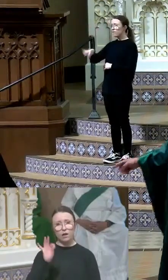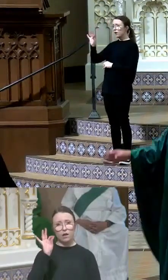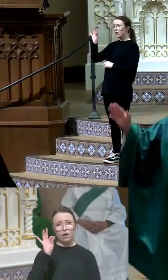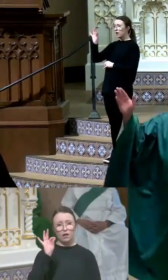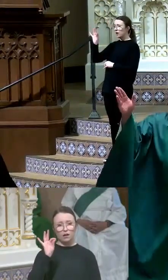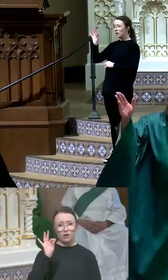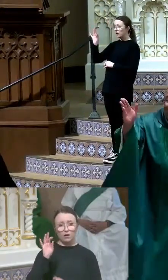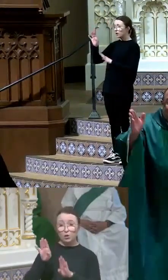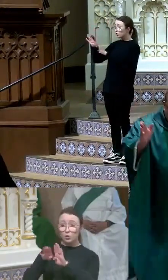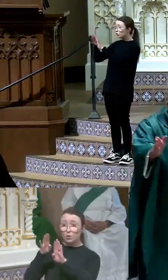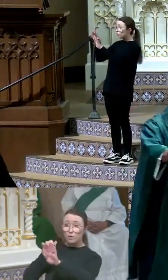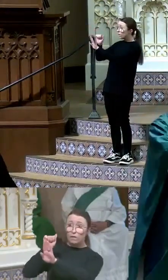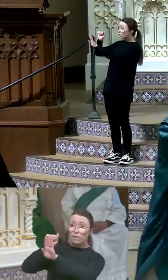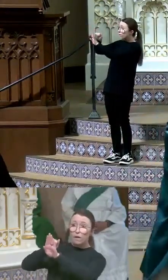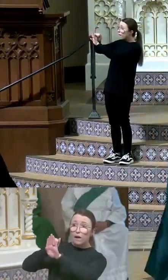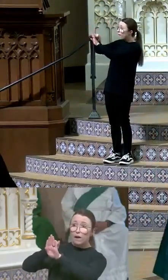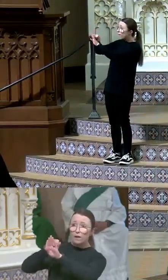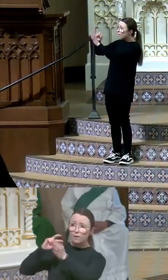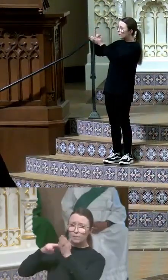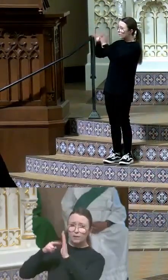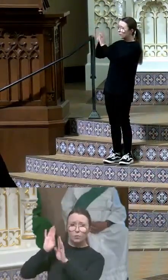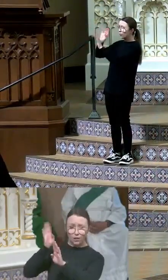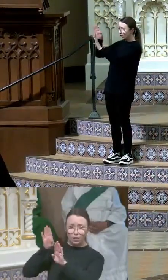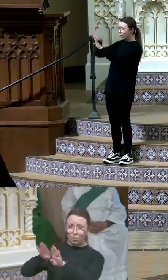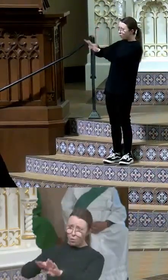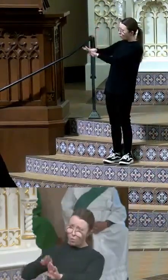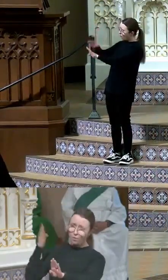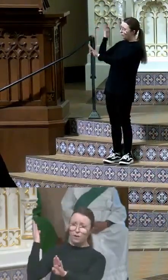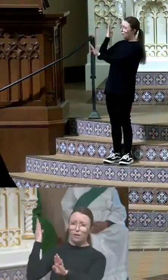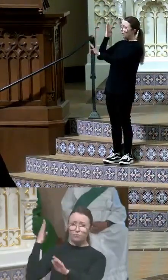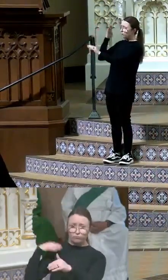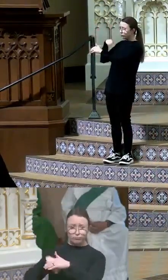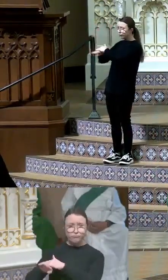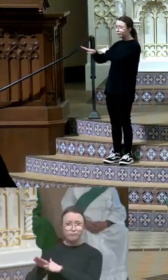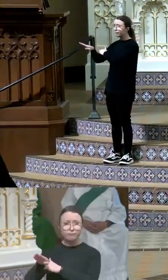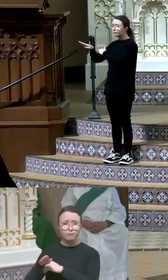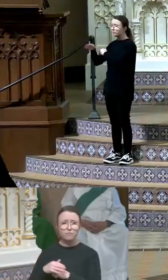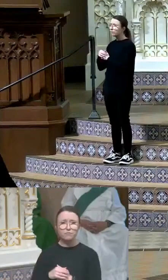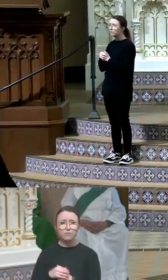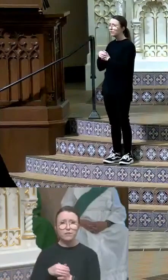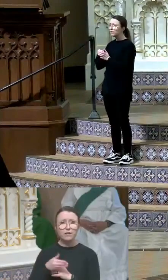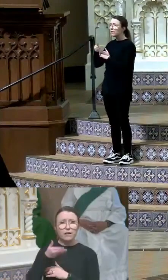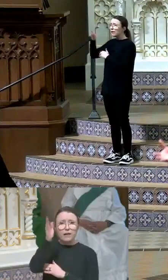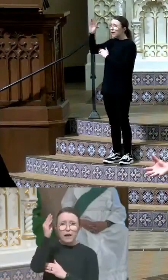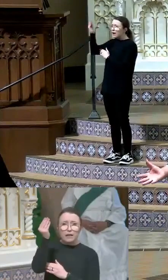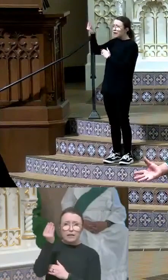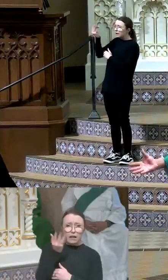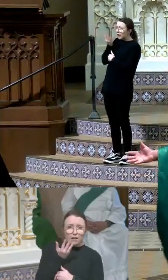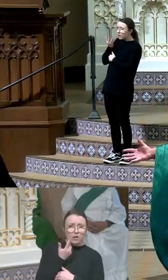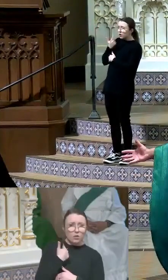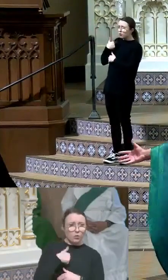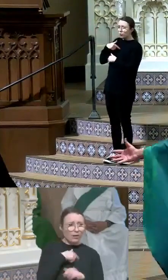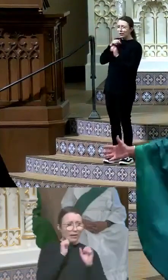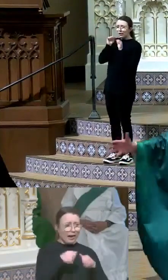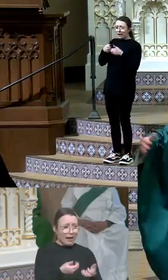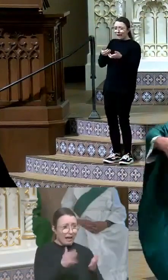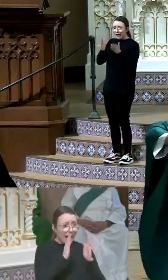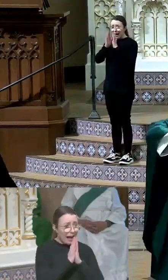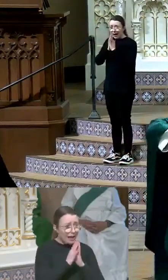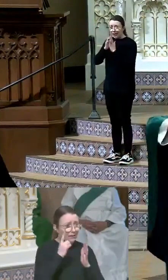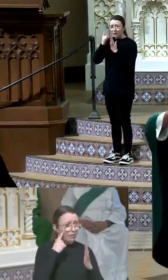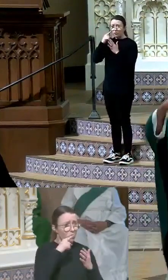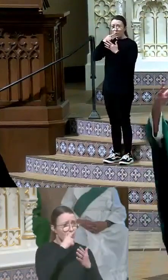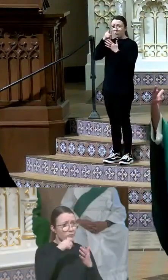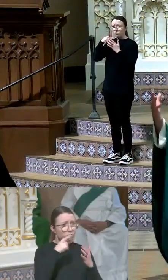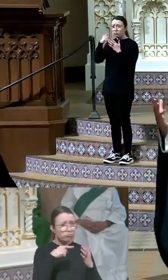be open. Ask anything in my name and I will give it to you. All those empowering messages from